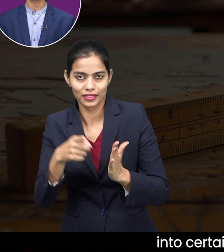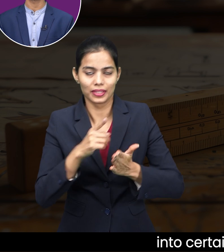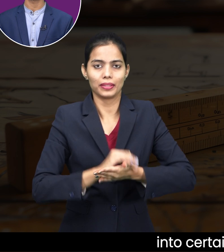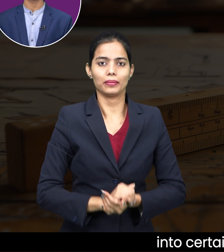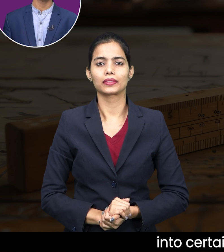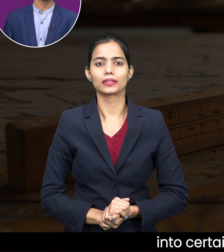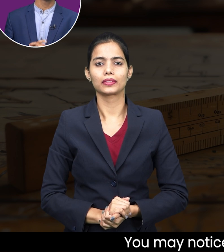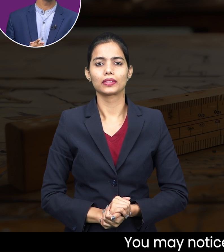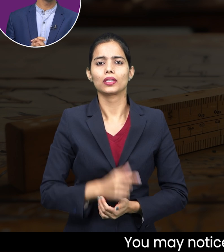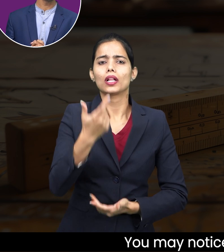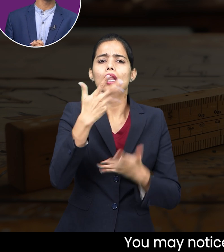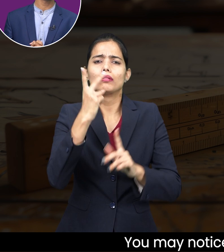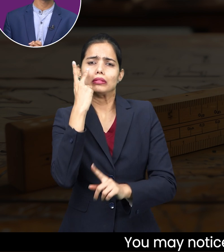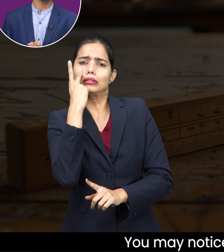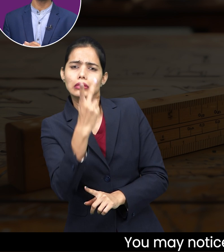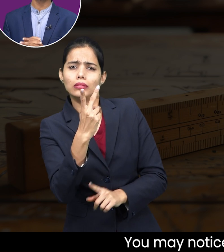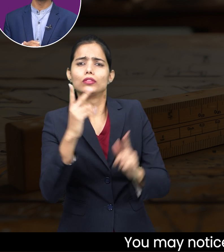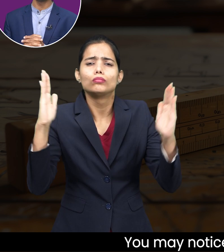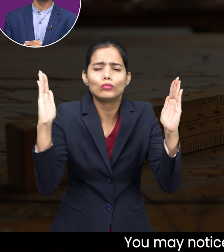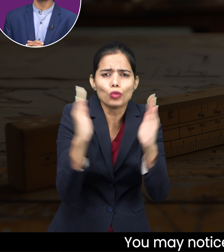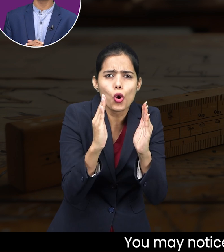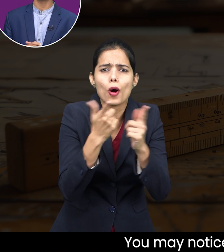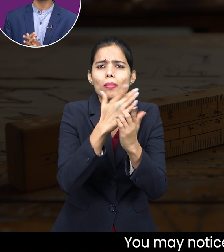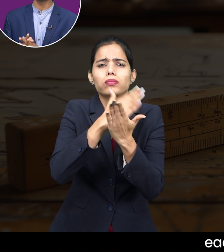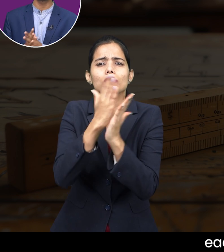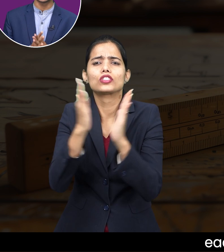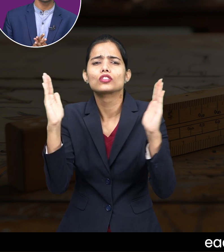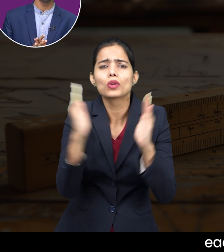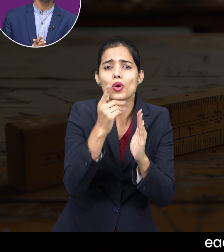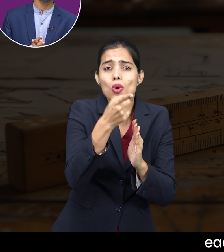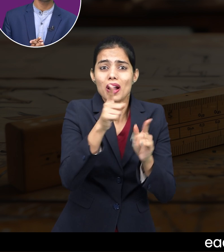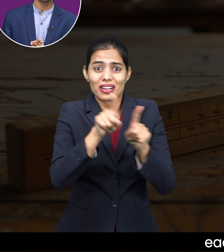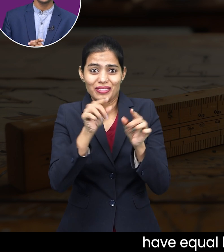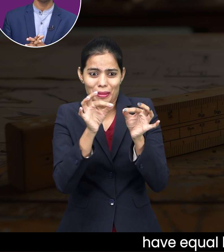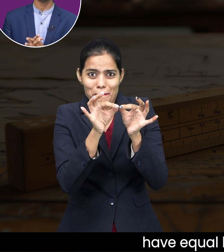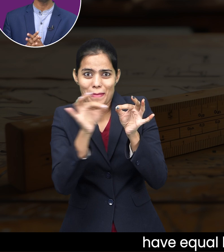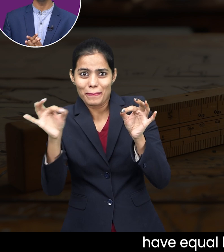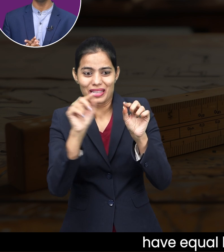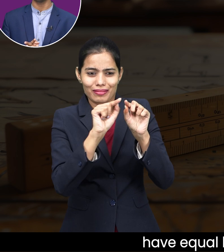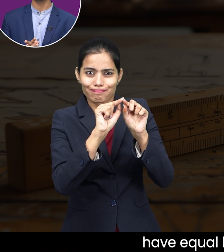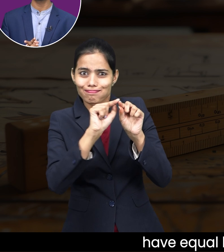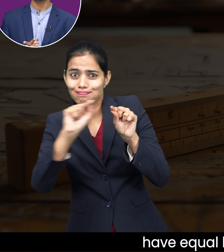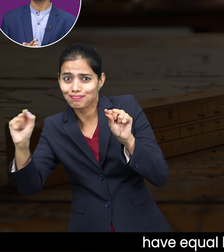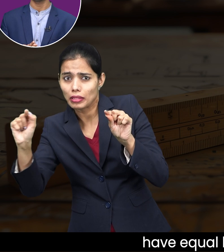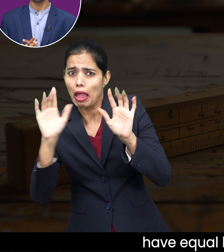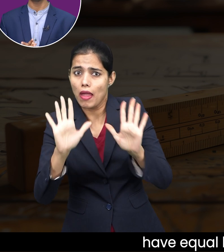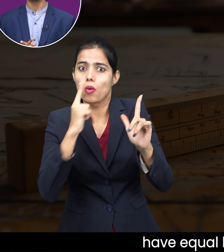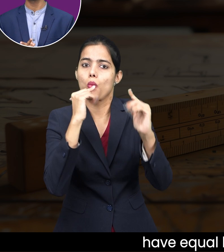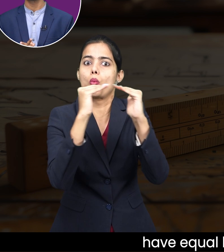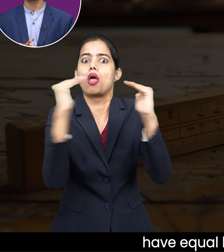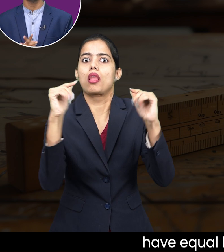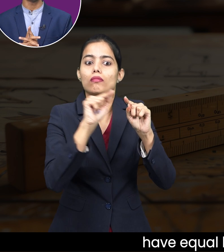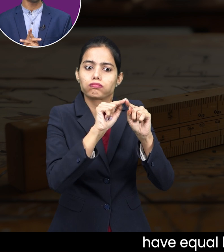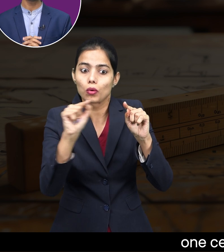parts. You may notice that the small parts in each diagram have equal lengths and